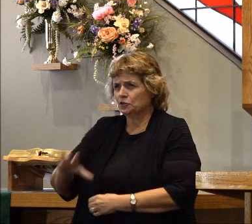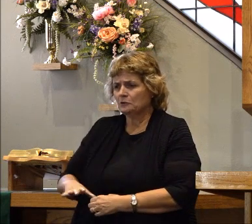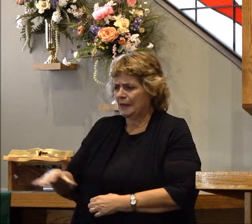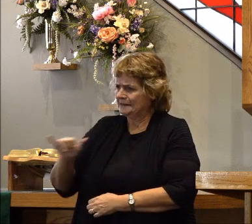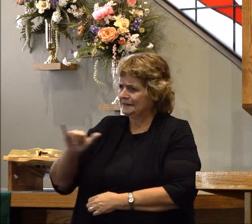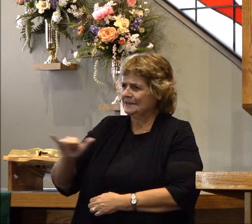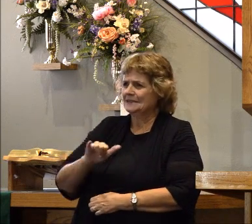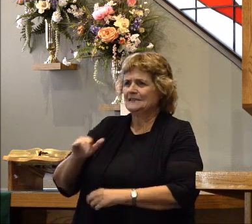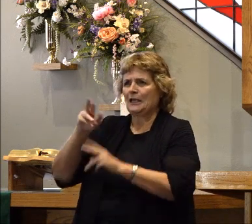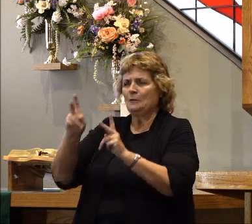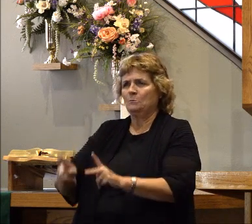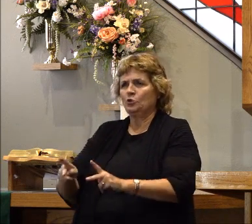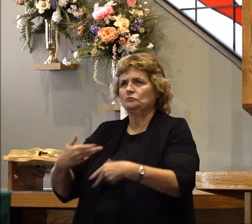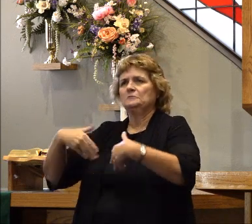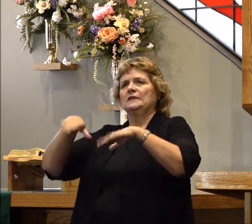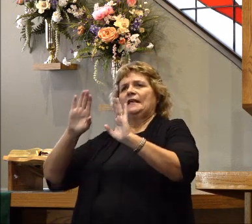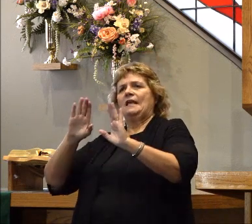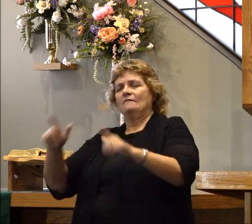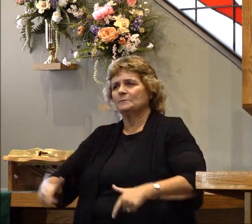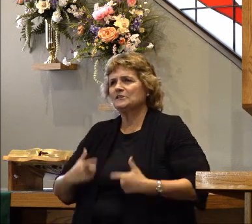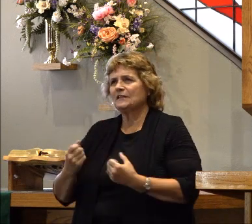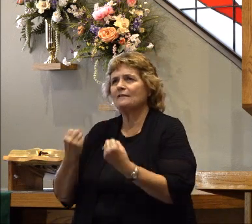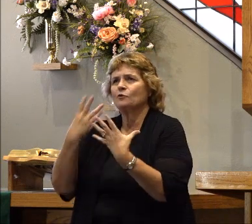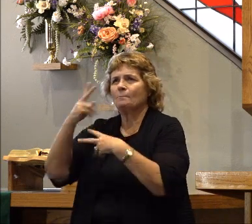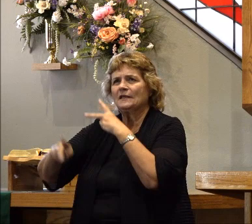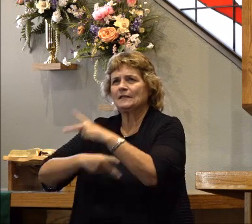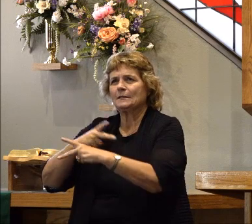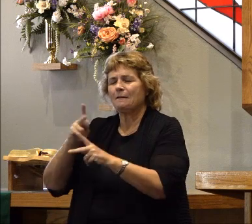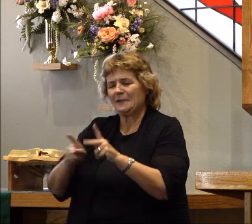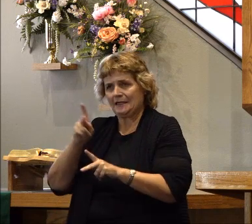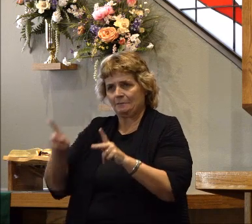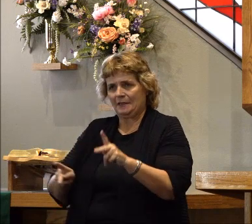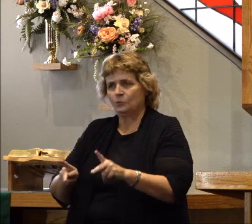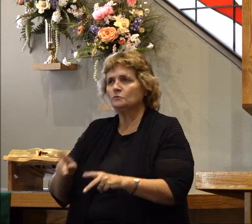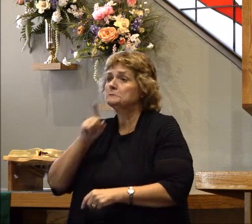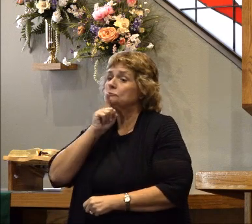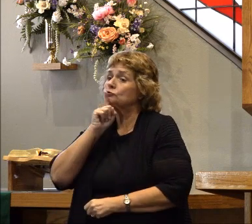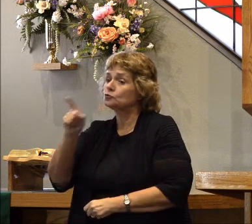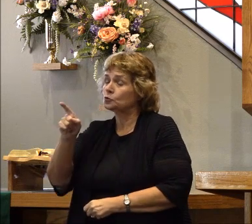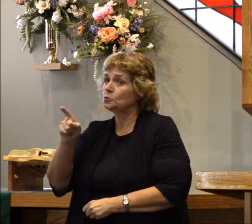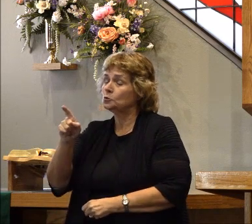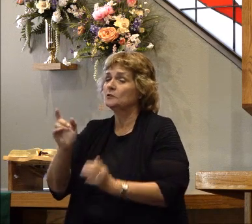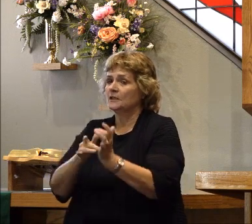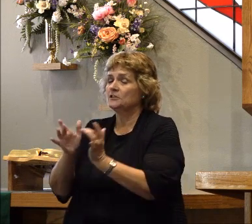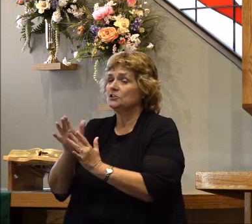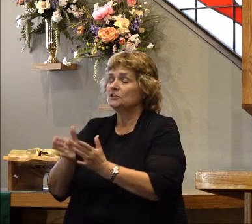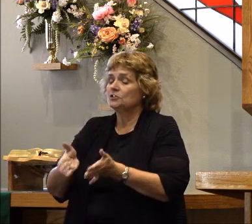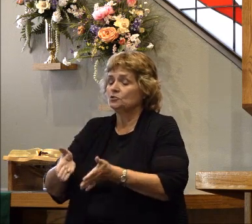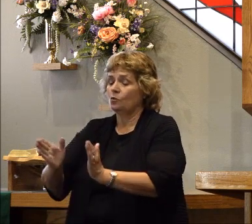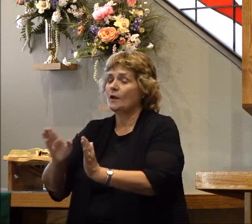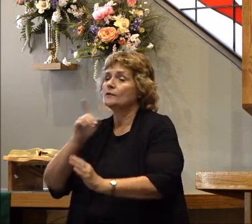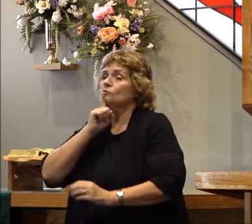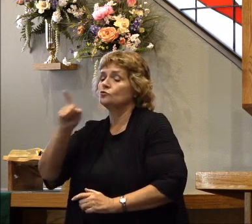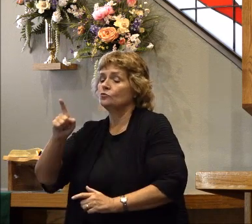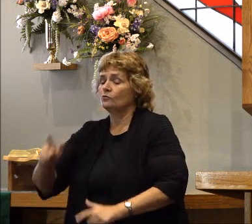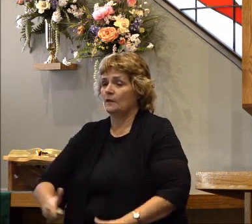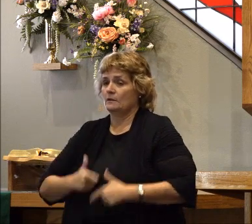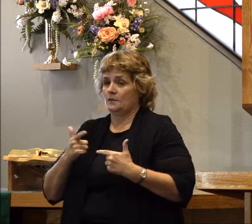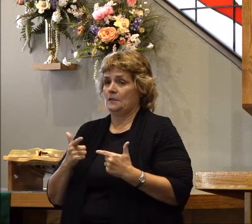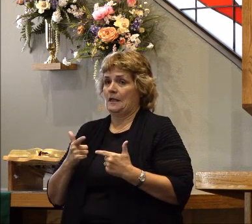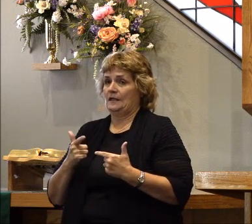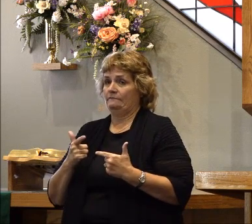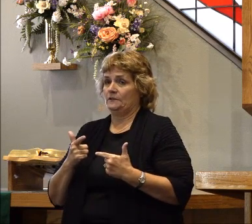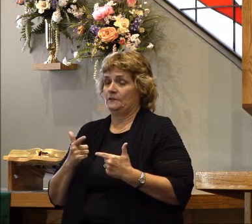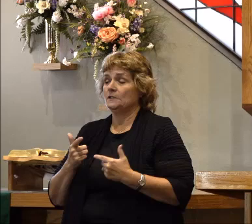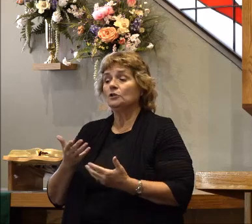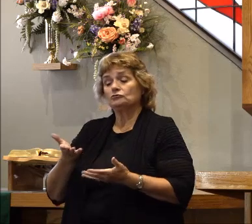as a ransom for many. For he truly is the way, the truth, and the life. This